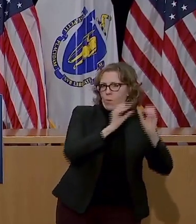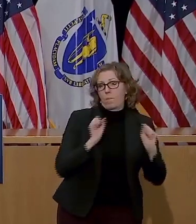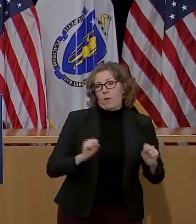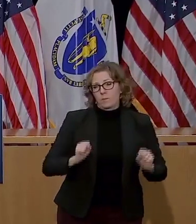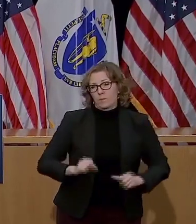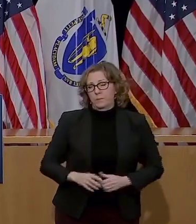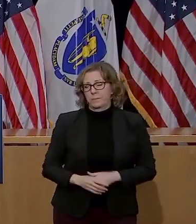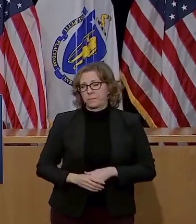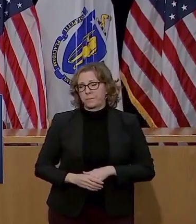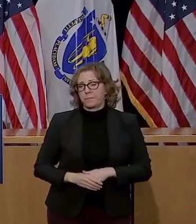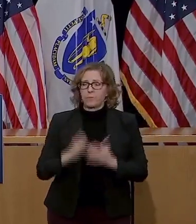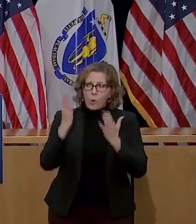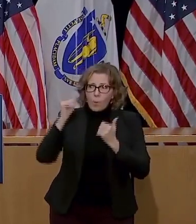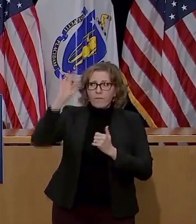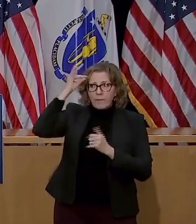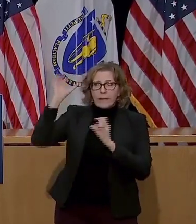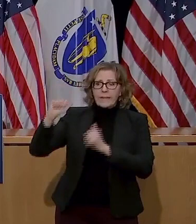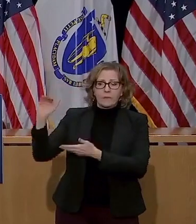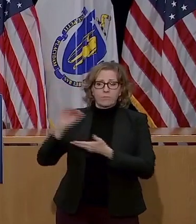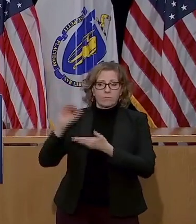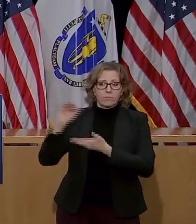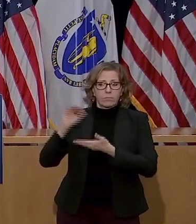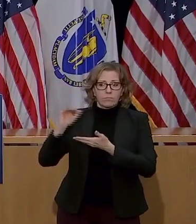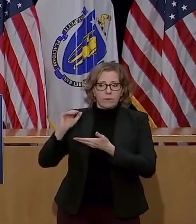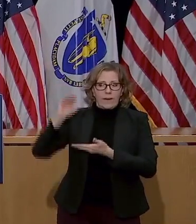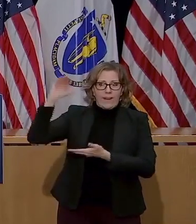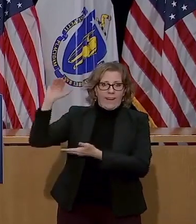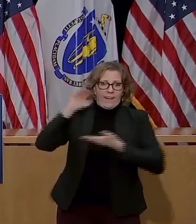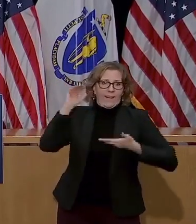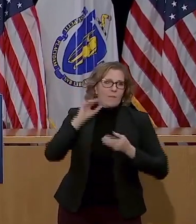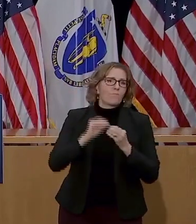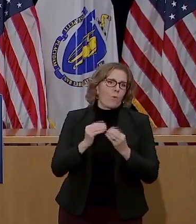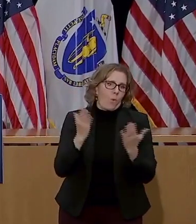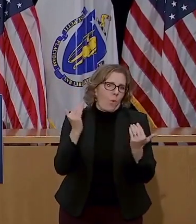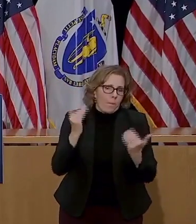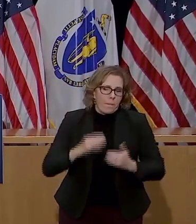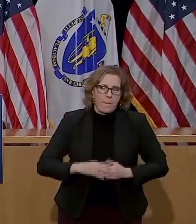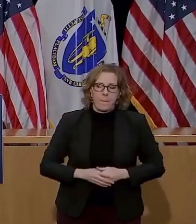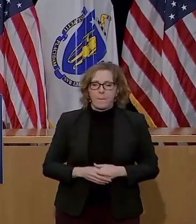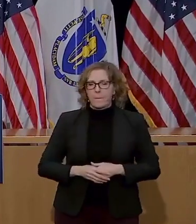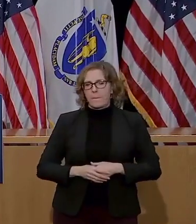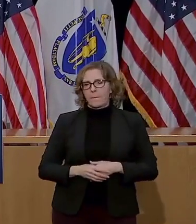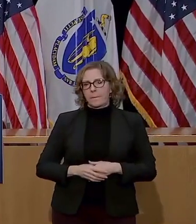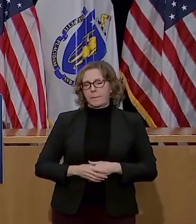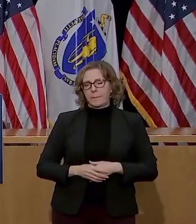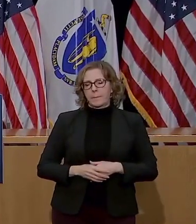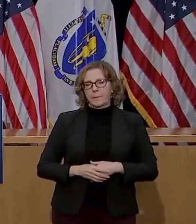there than to underprepare and have them be there when we need to be there.